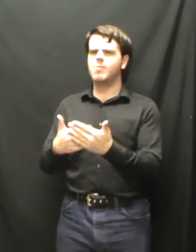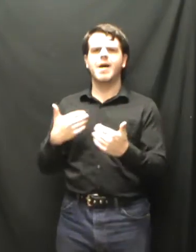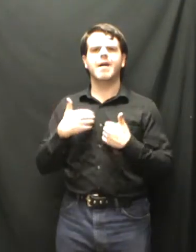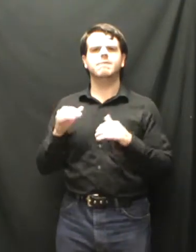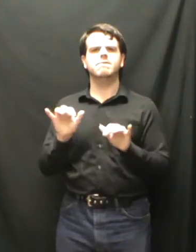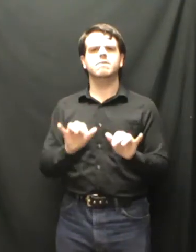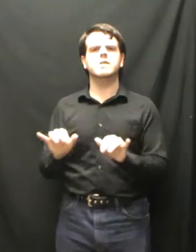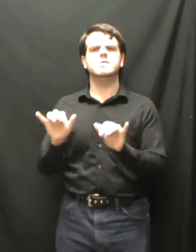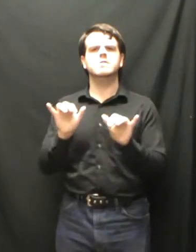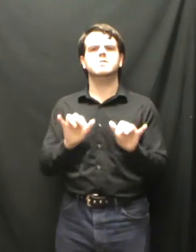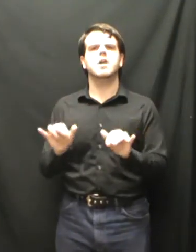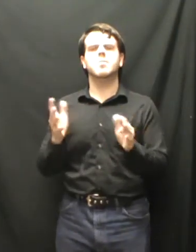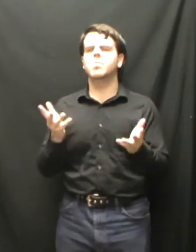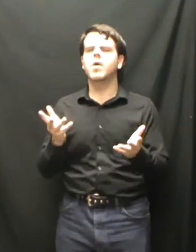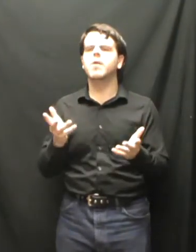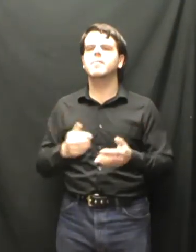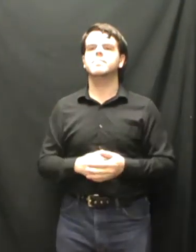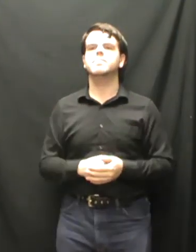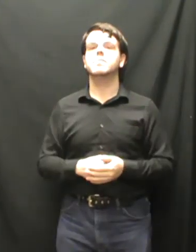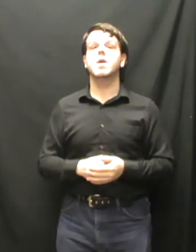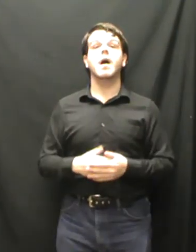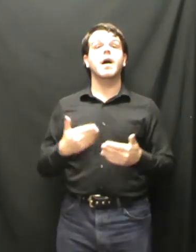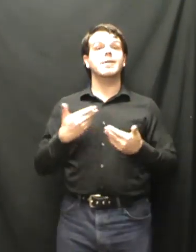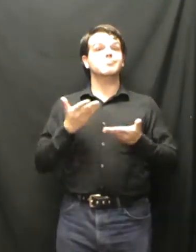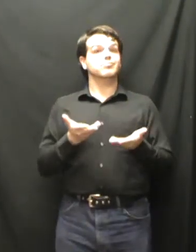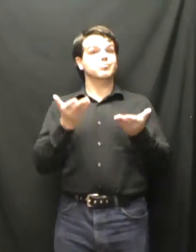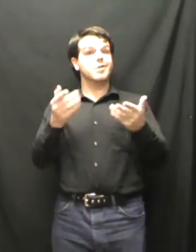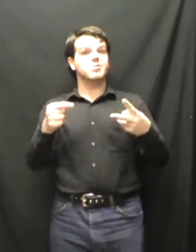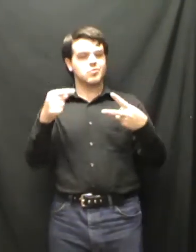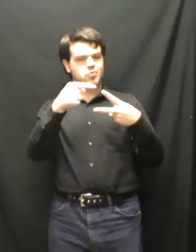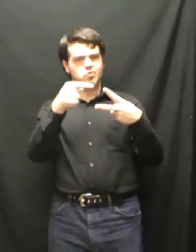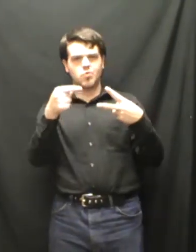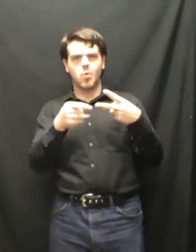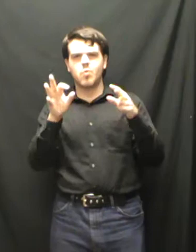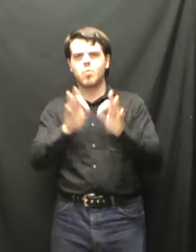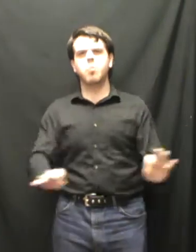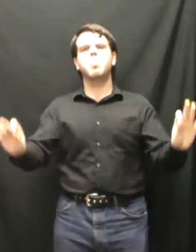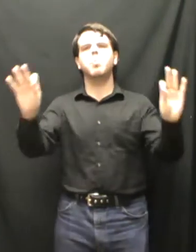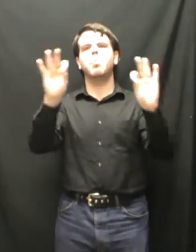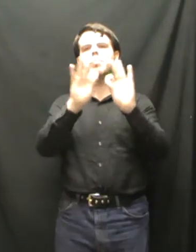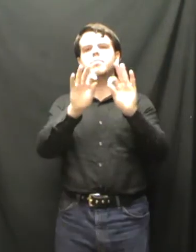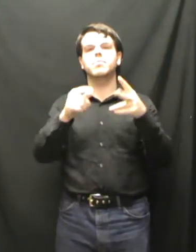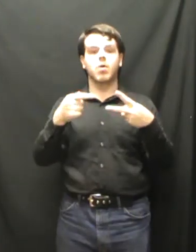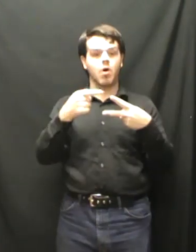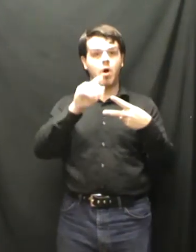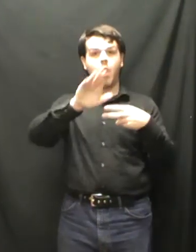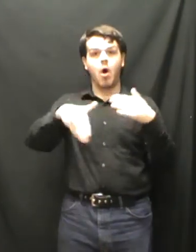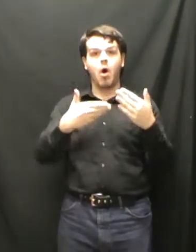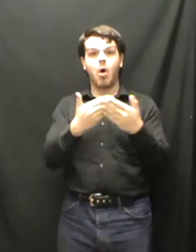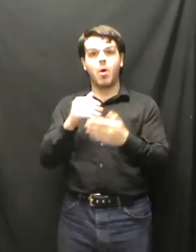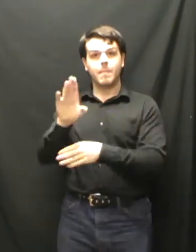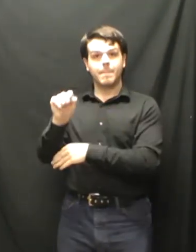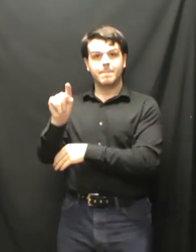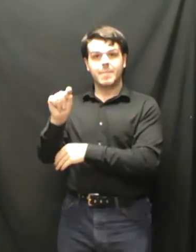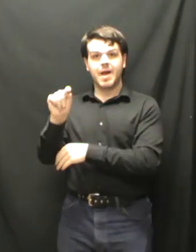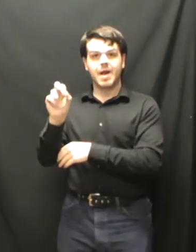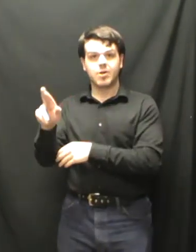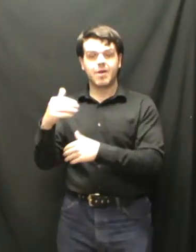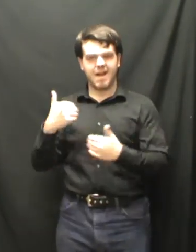like to suggest to you two big things. That all matter has mass, and all examples of matter